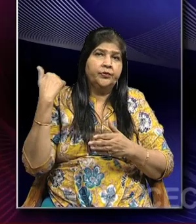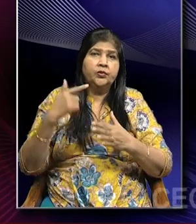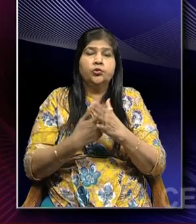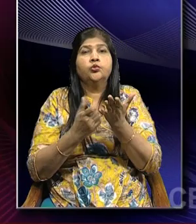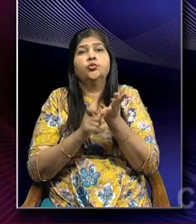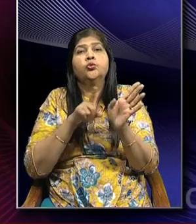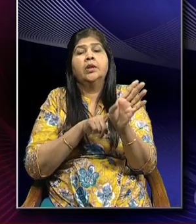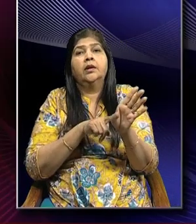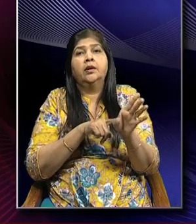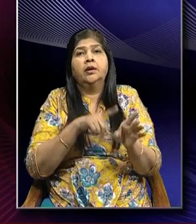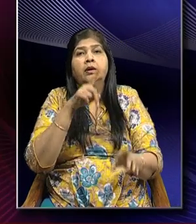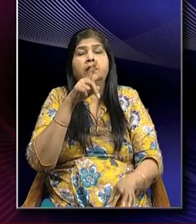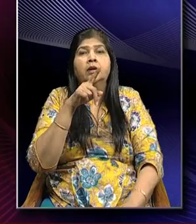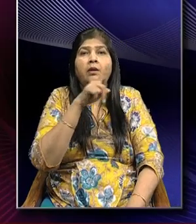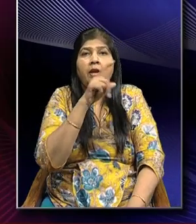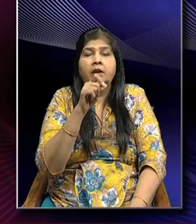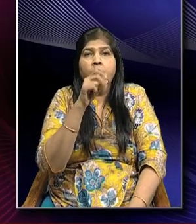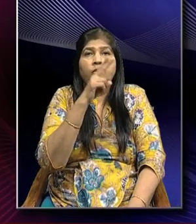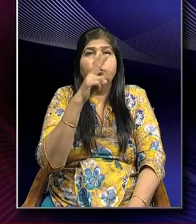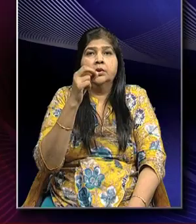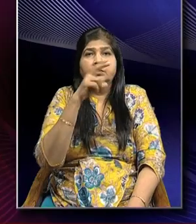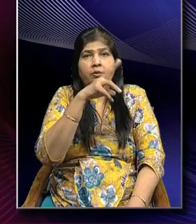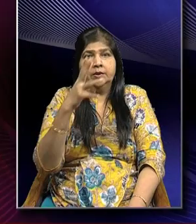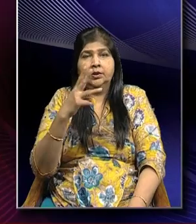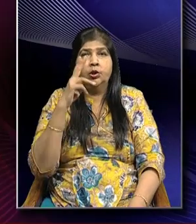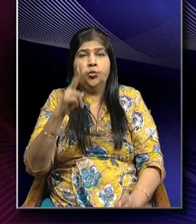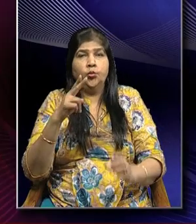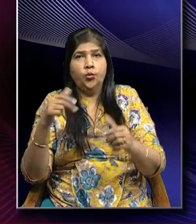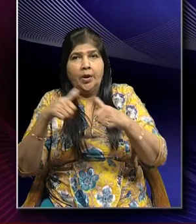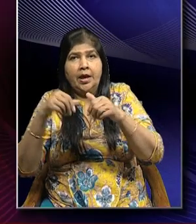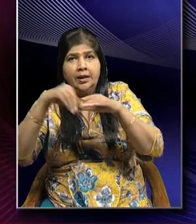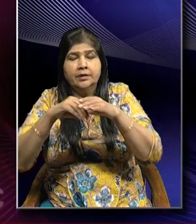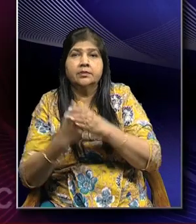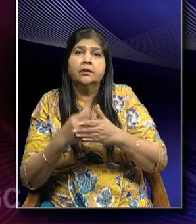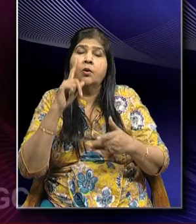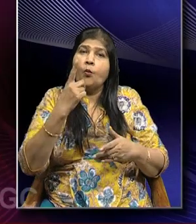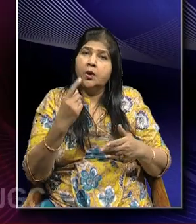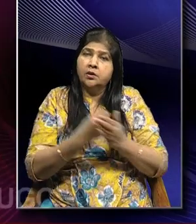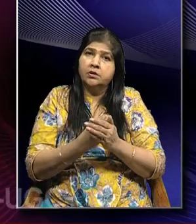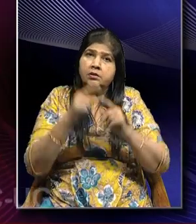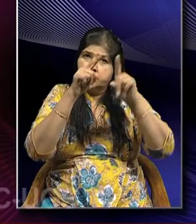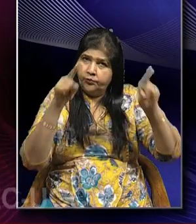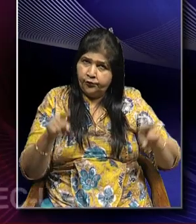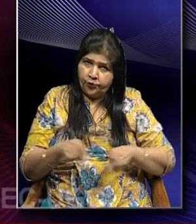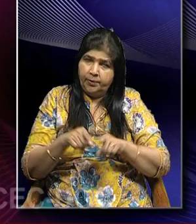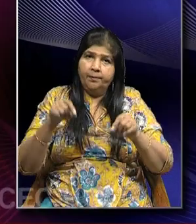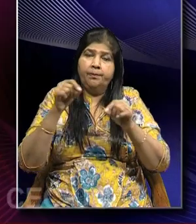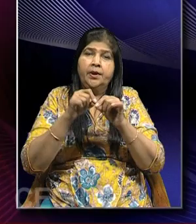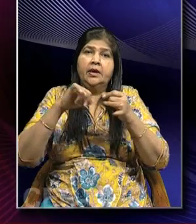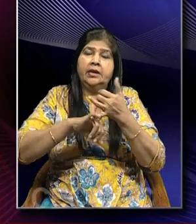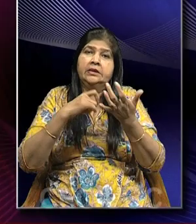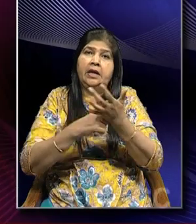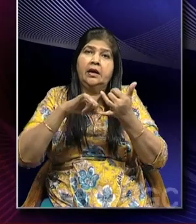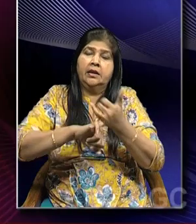12, 2023, there were two annexures. The first annexure contains the format of BRSR core,